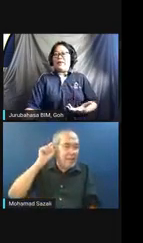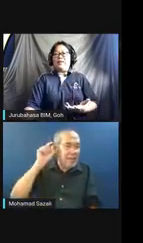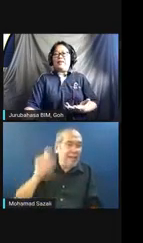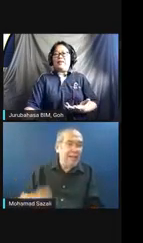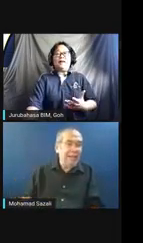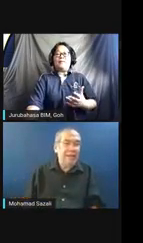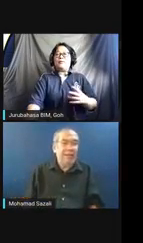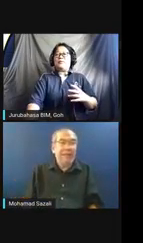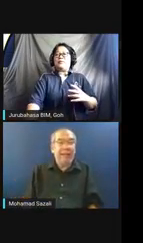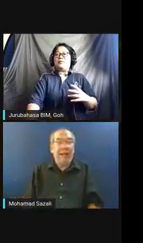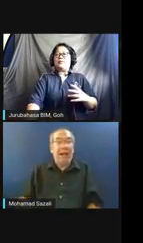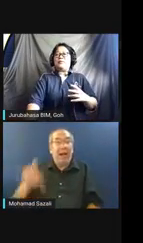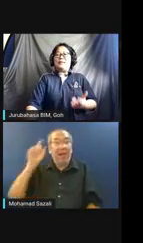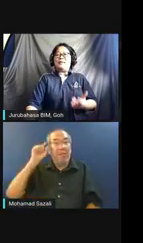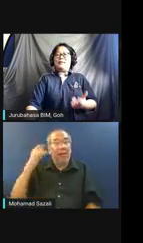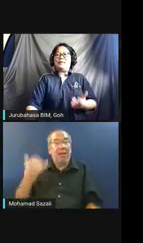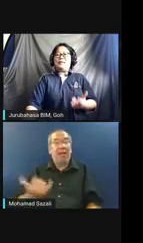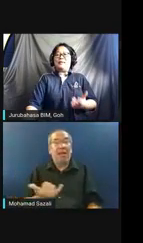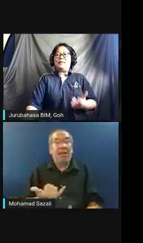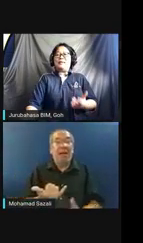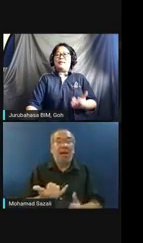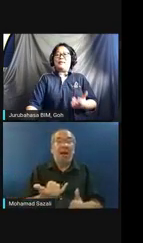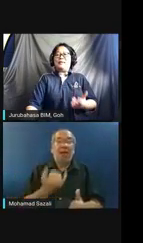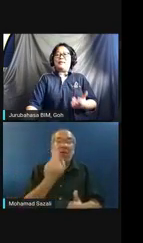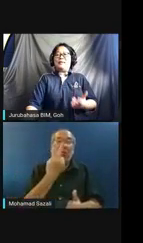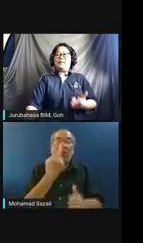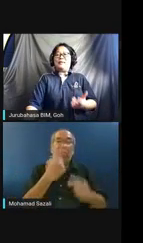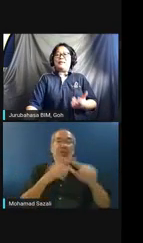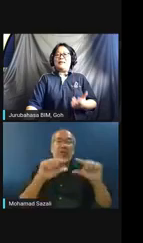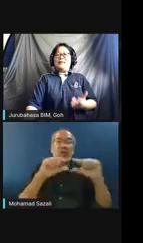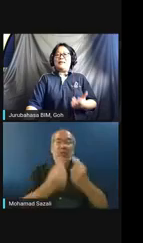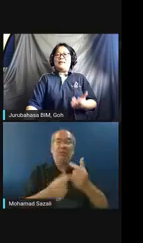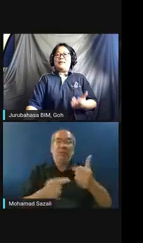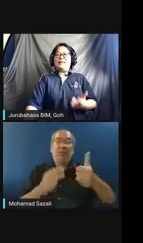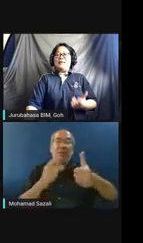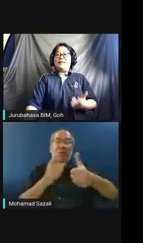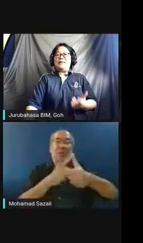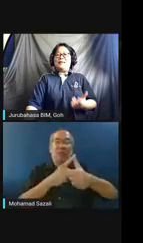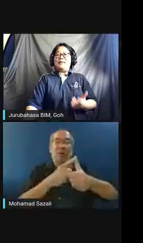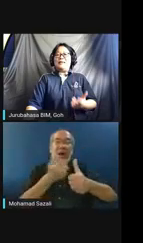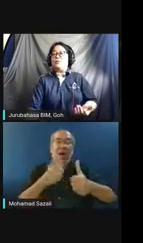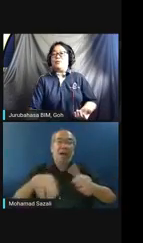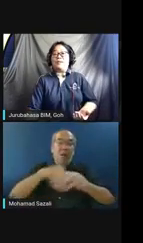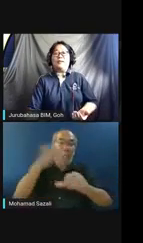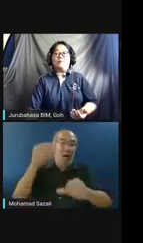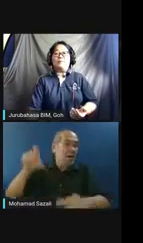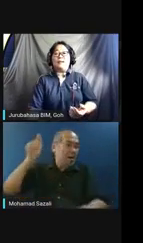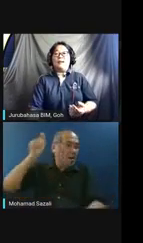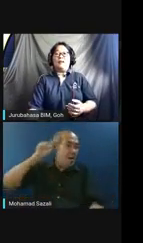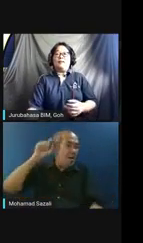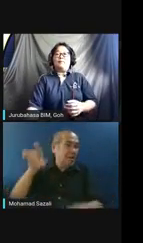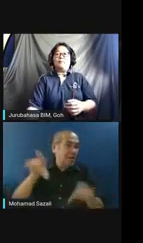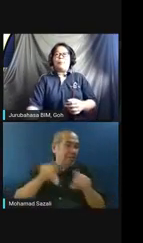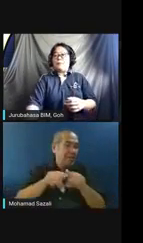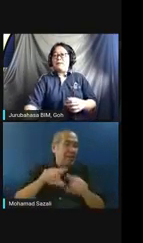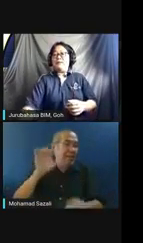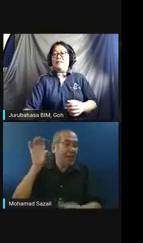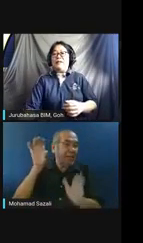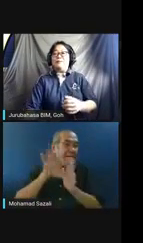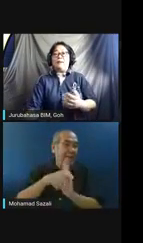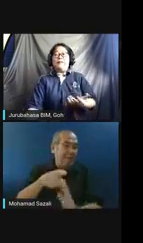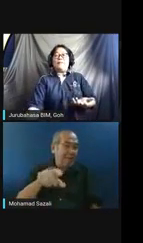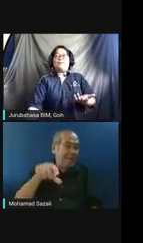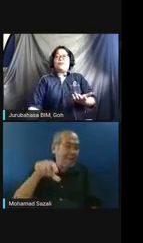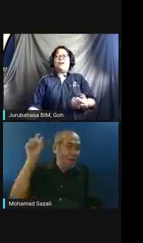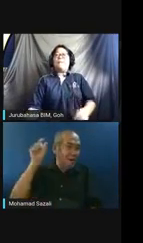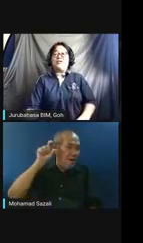looking at things, we're unable to see clearly, we have to use glasses. So it's the same thing. If you're not able to hear properly